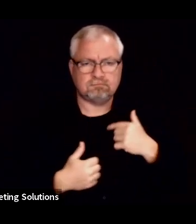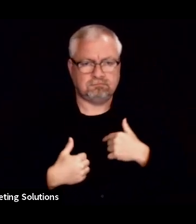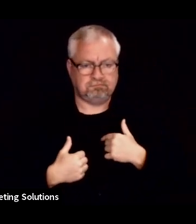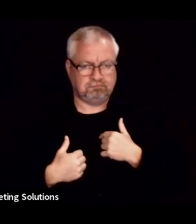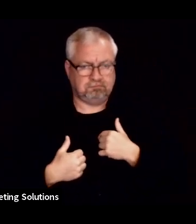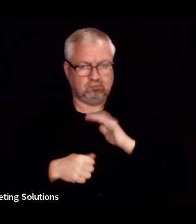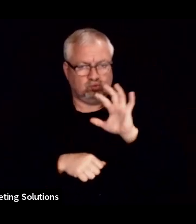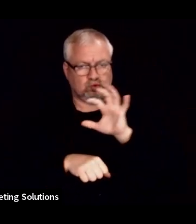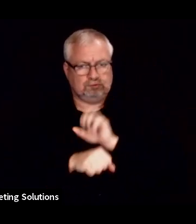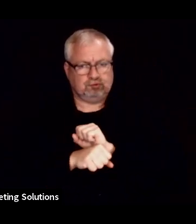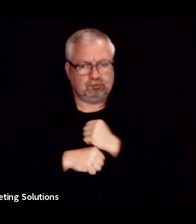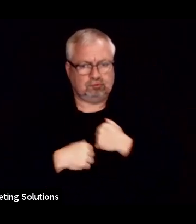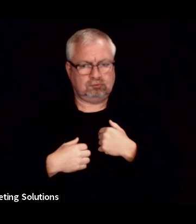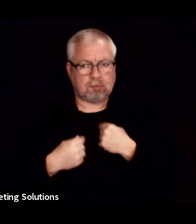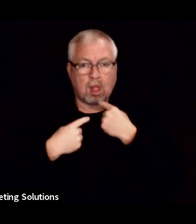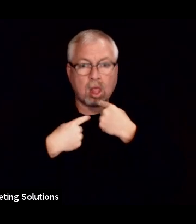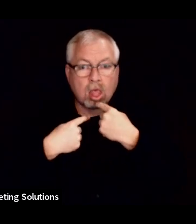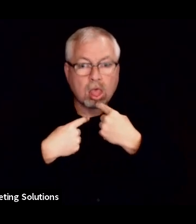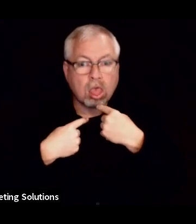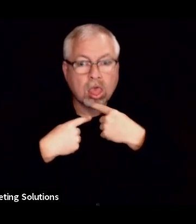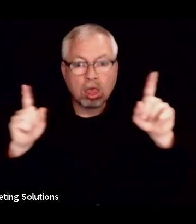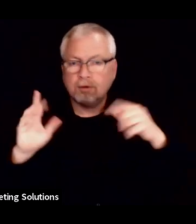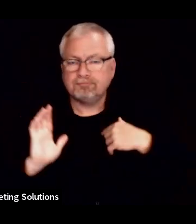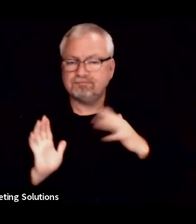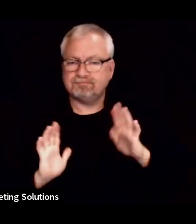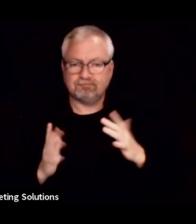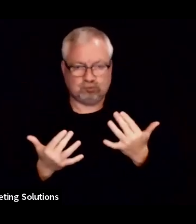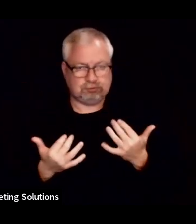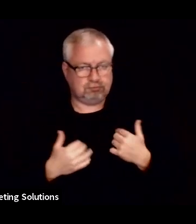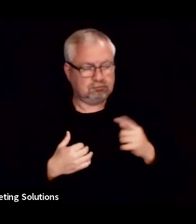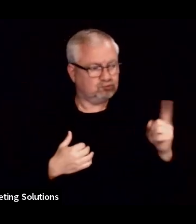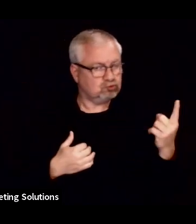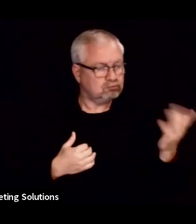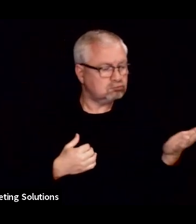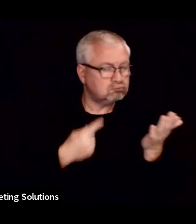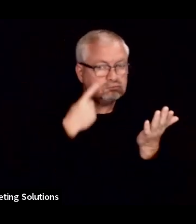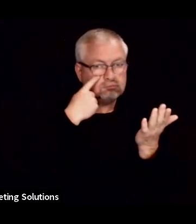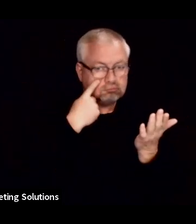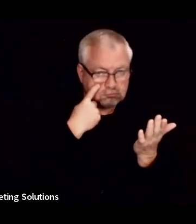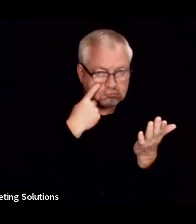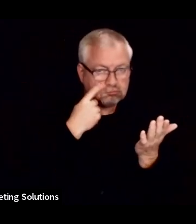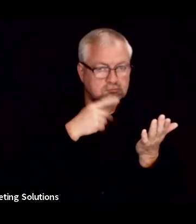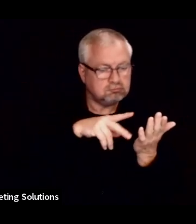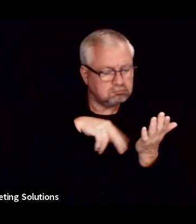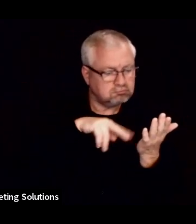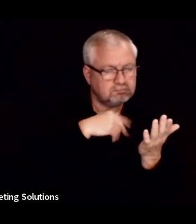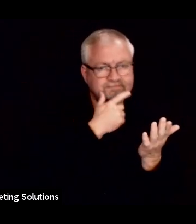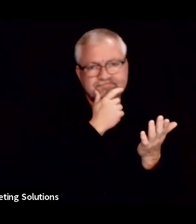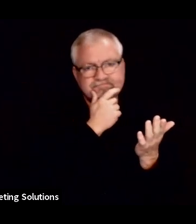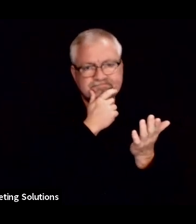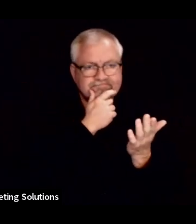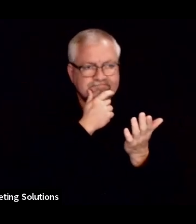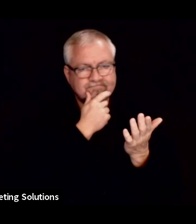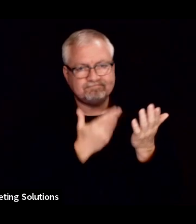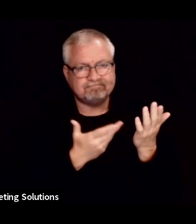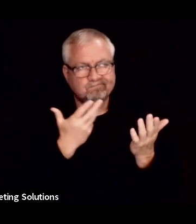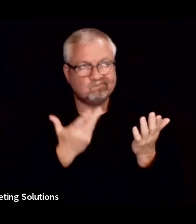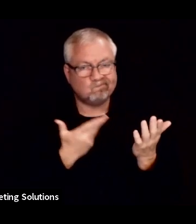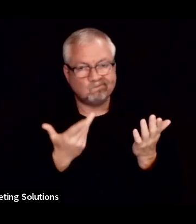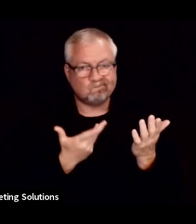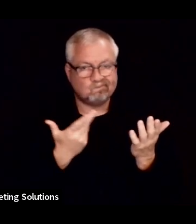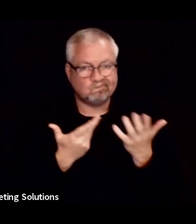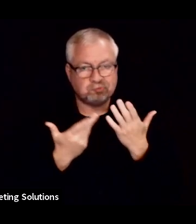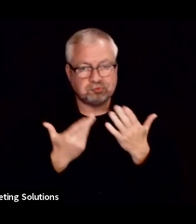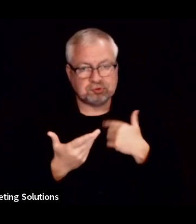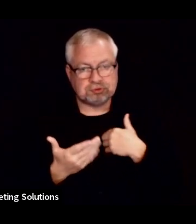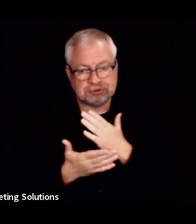and it's possible that we would have some suggestions that differed in some ways